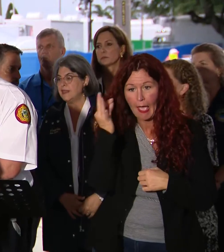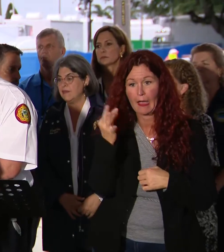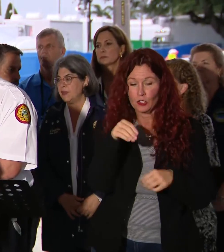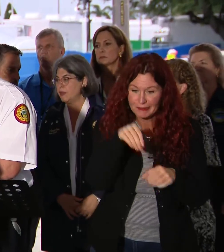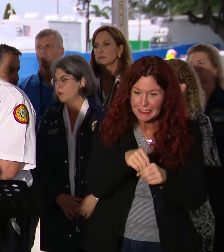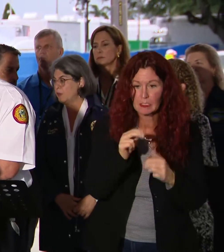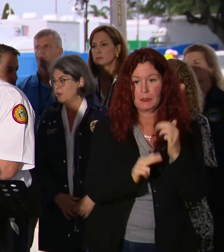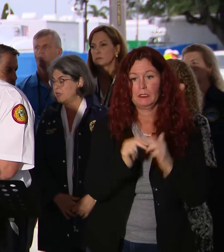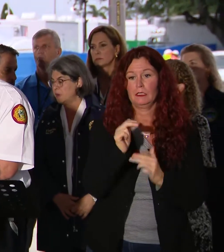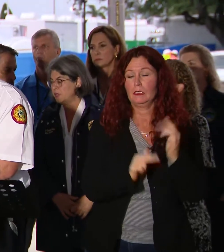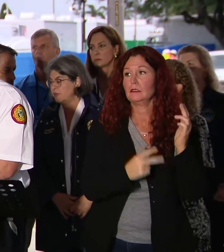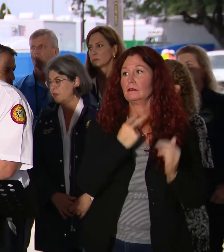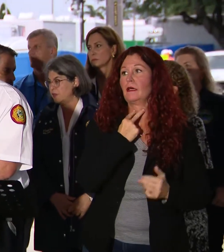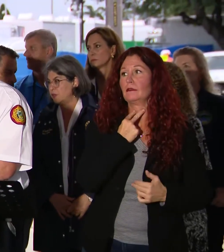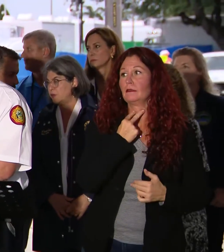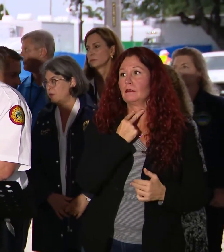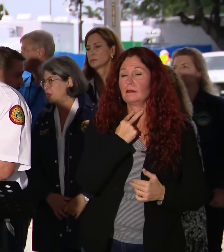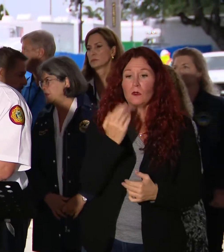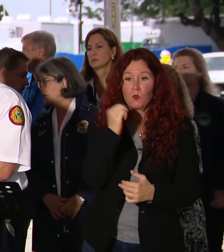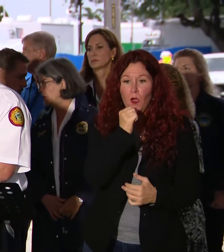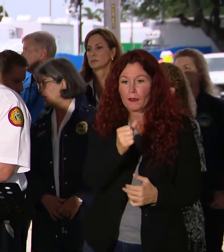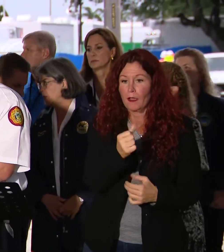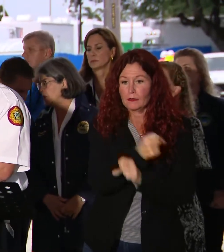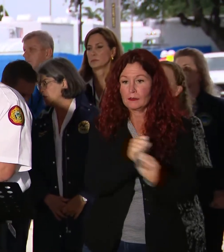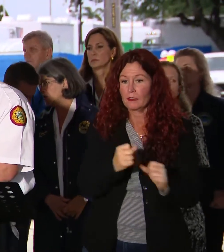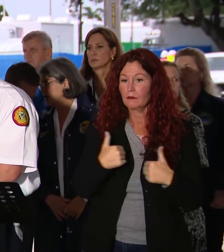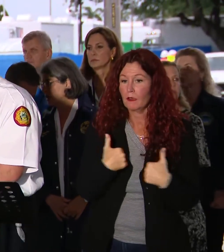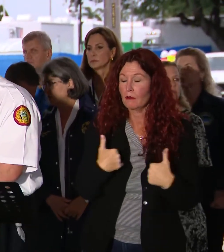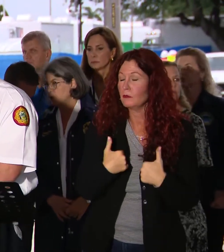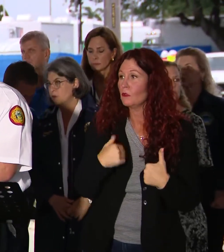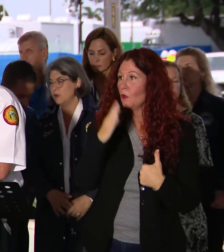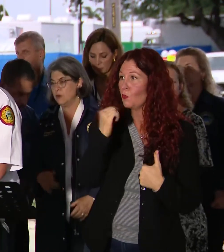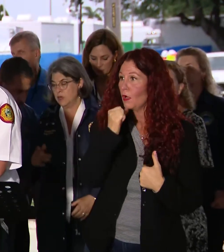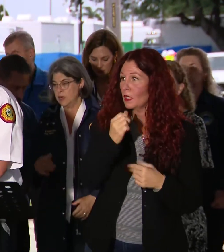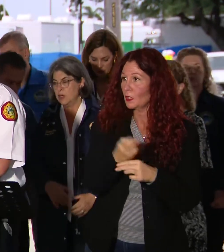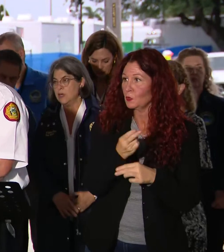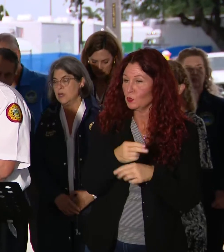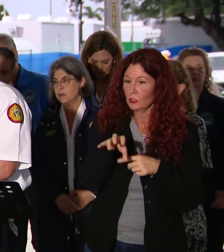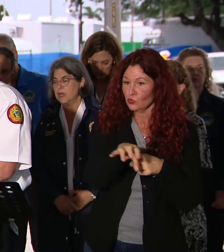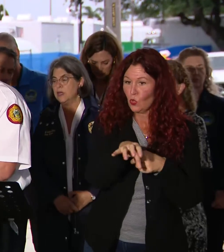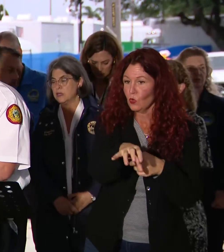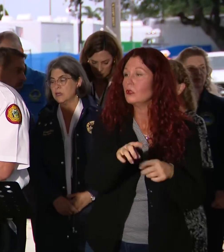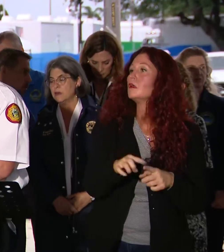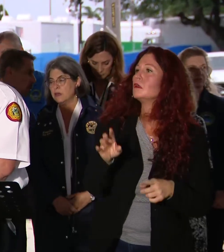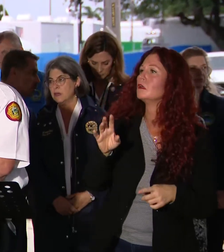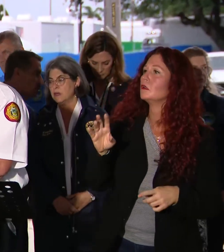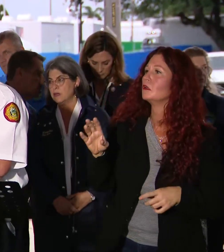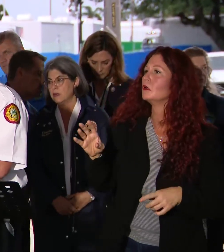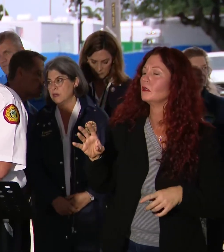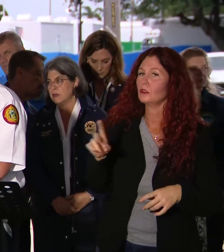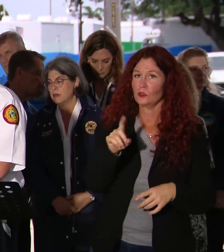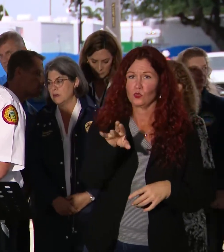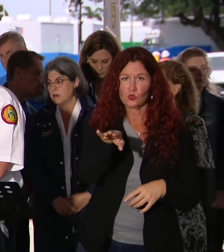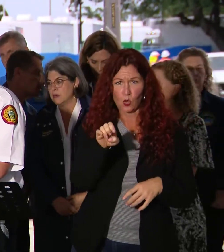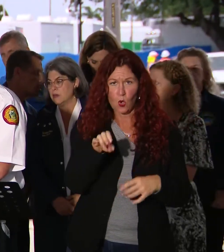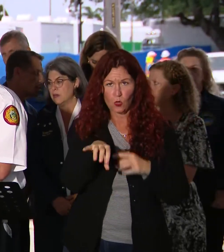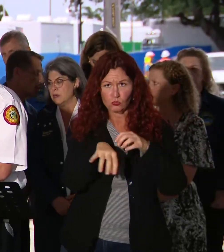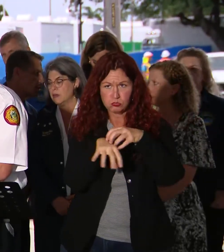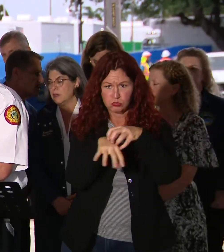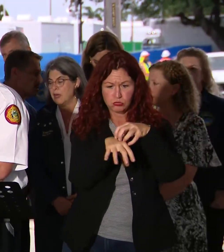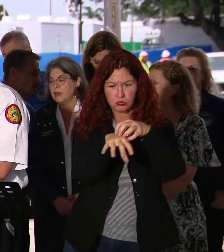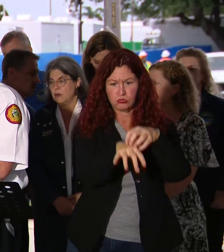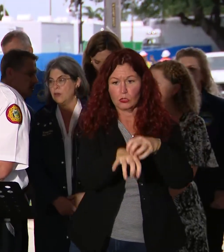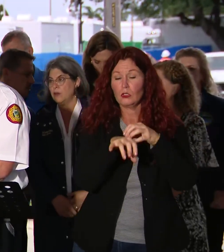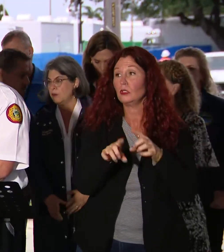to me why and what that process, if that would be? I'm not too familiar with the drone process. We definitely searched the